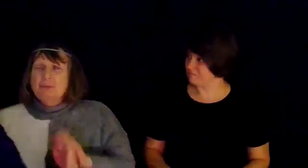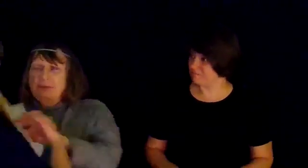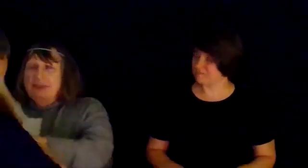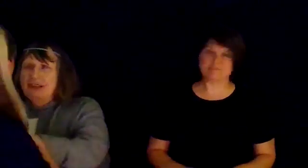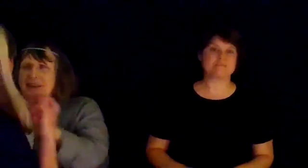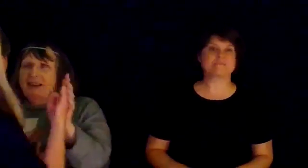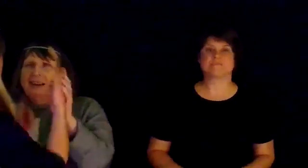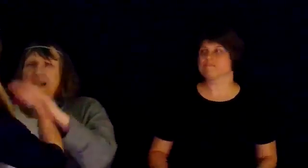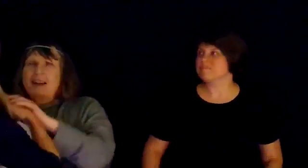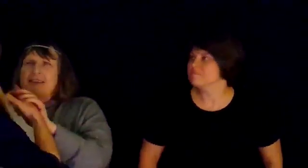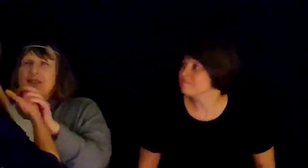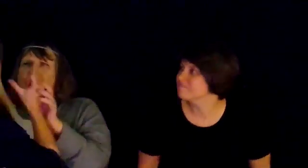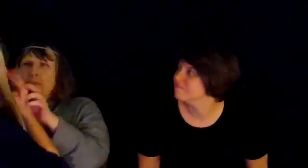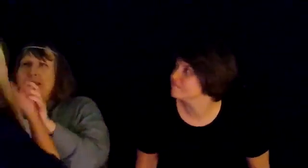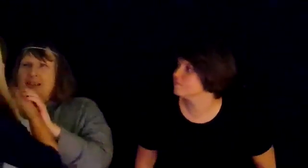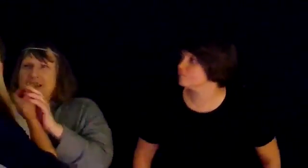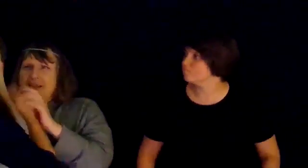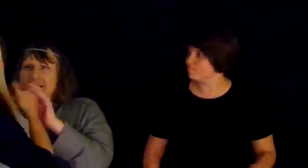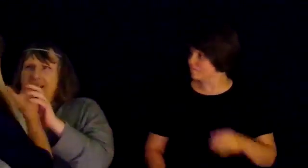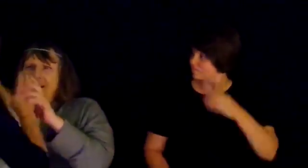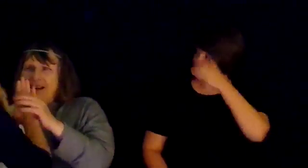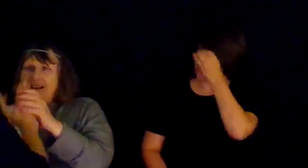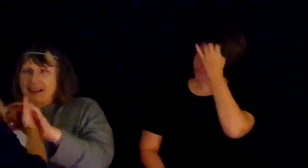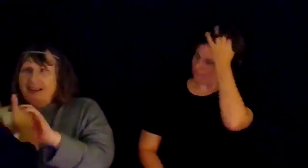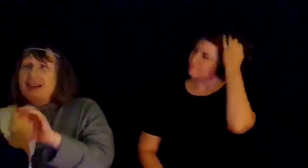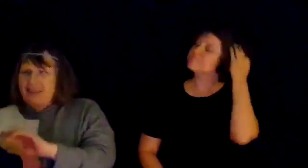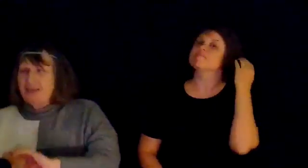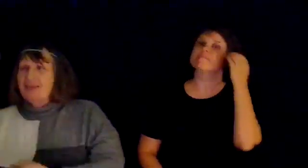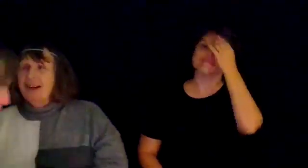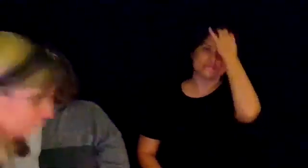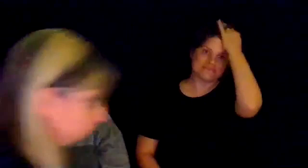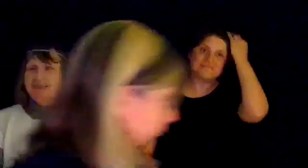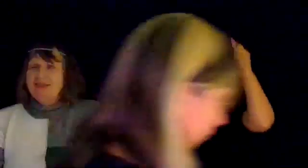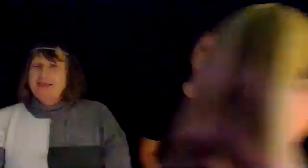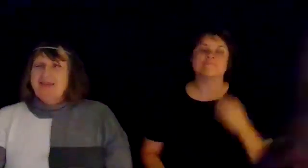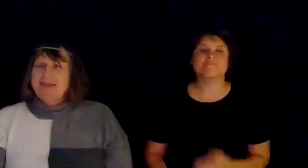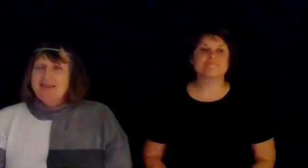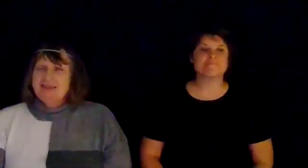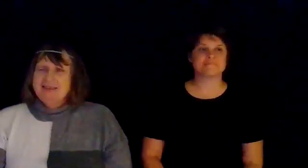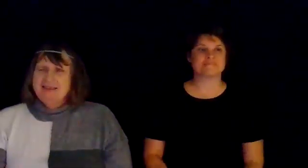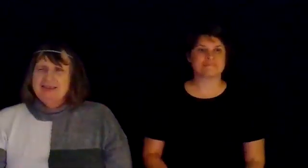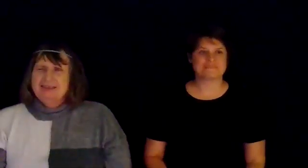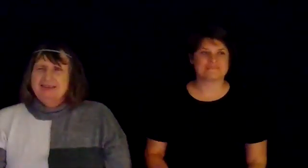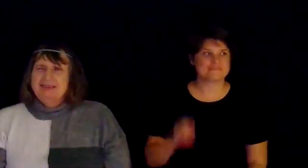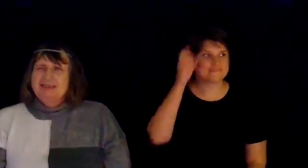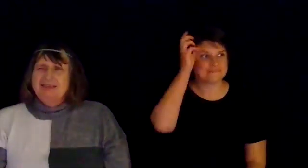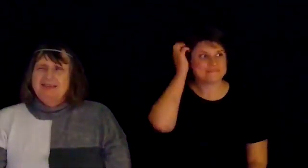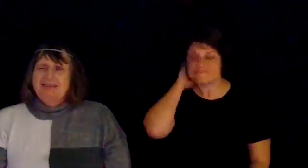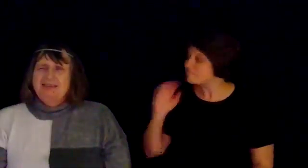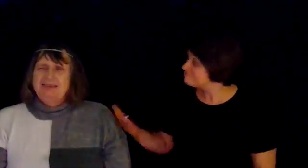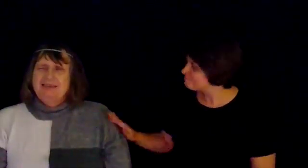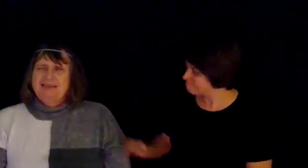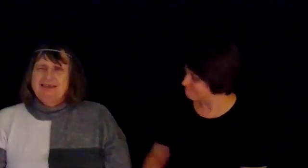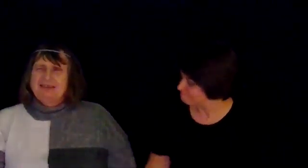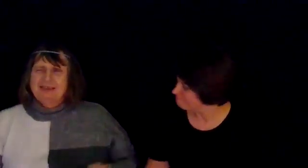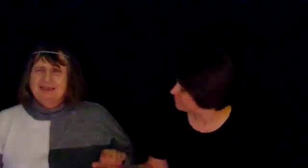I? Oh, Okay, introduce you, when Ben. you're finished. No, you're ready to go. Yeah, Yep. ready. So you can start.